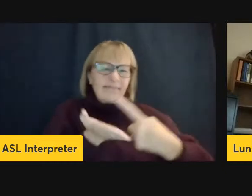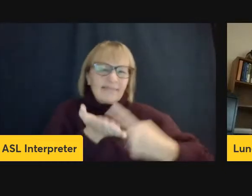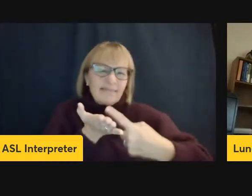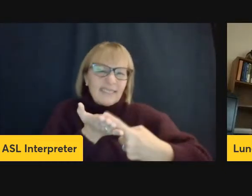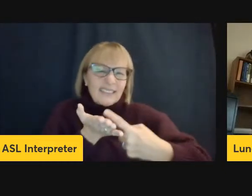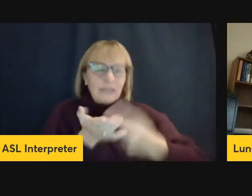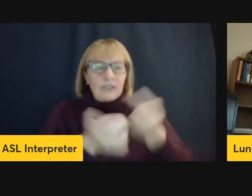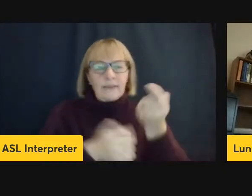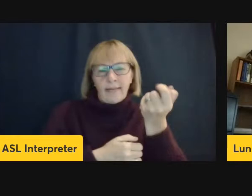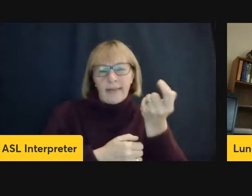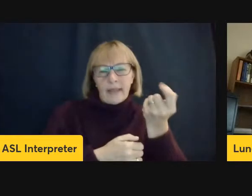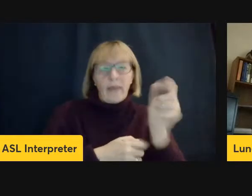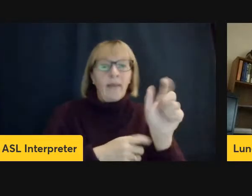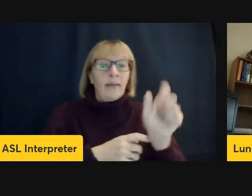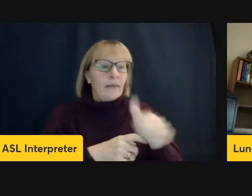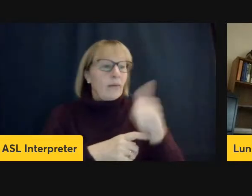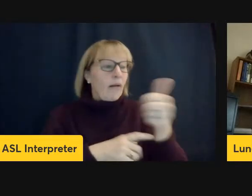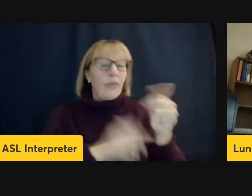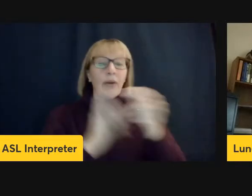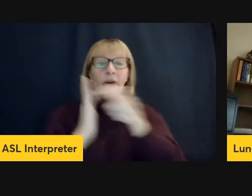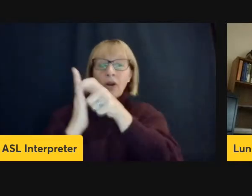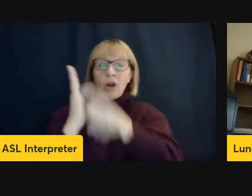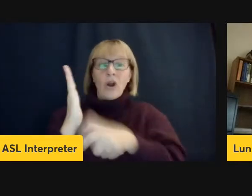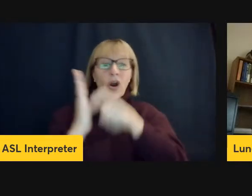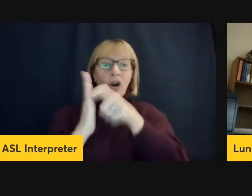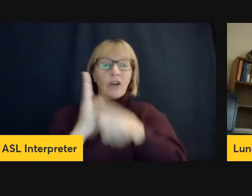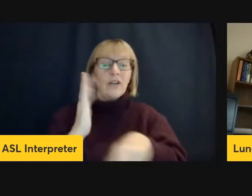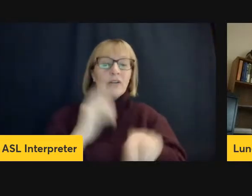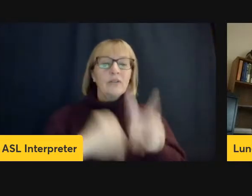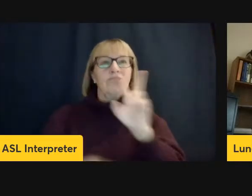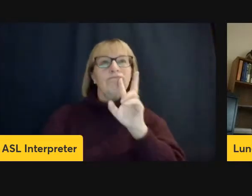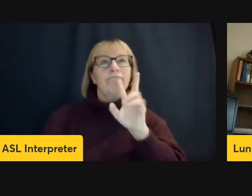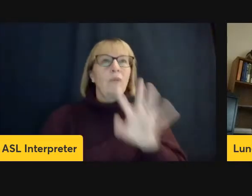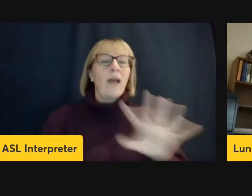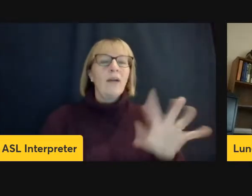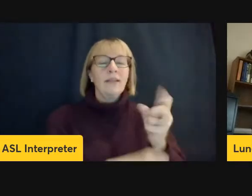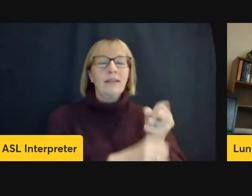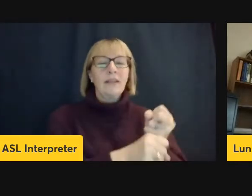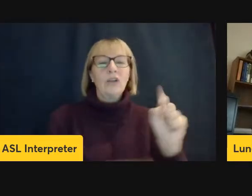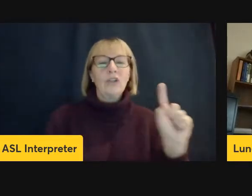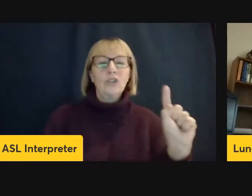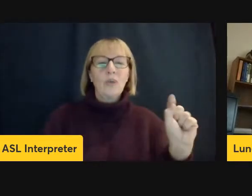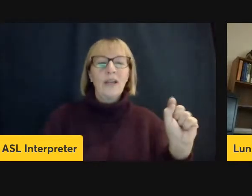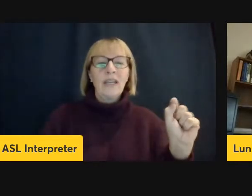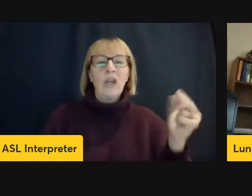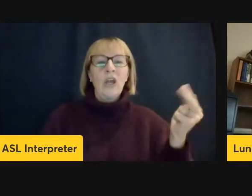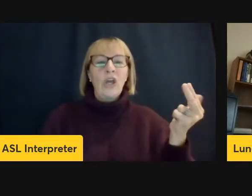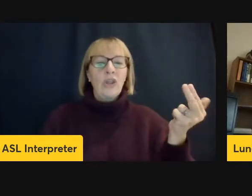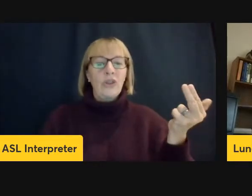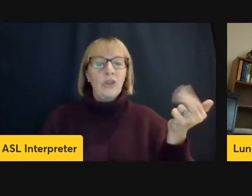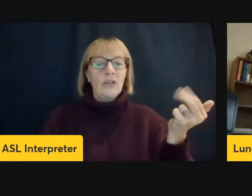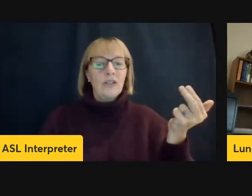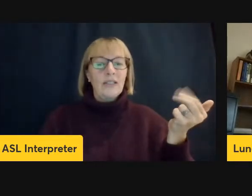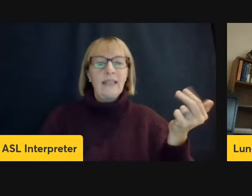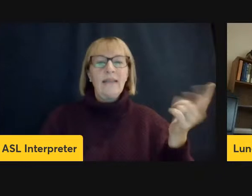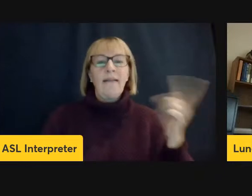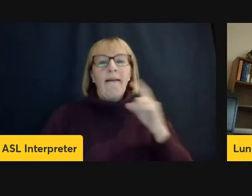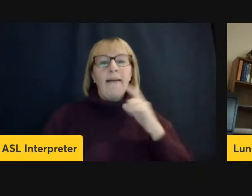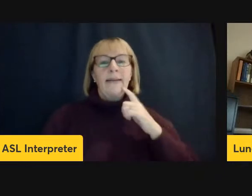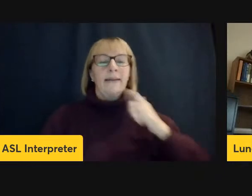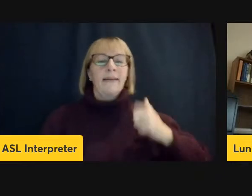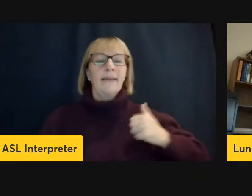several other articles. In around 2013, I wrote an article for the Canadian Journal of Respirologists,